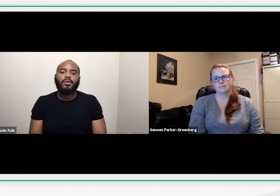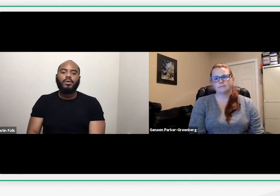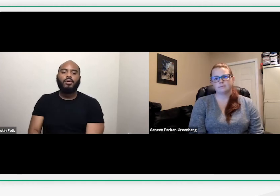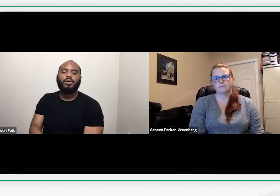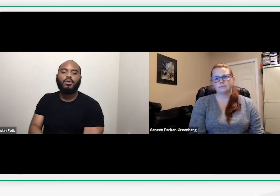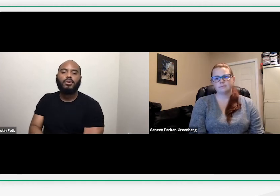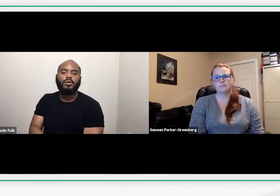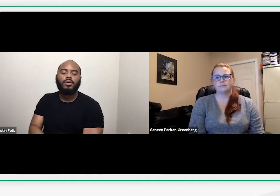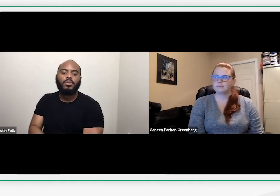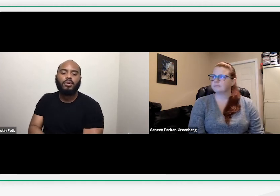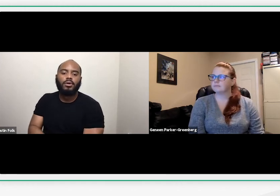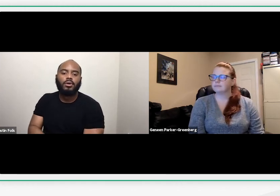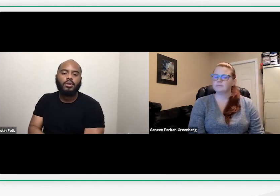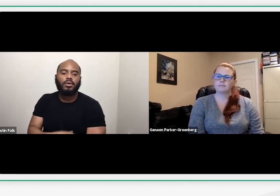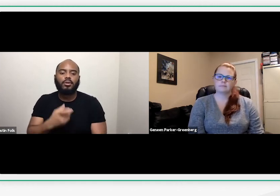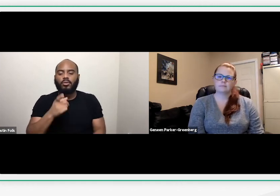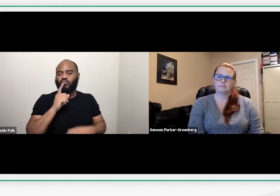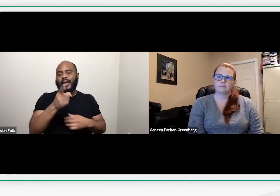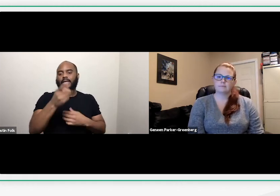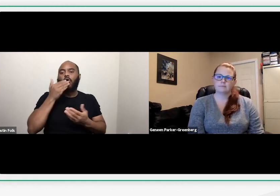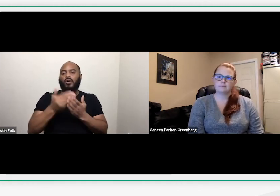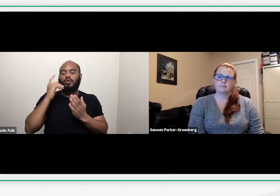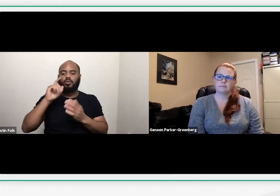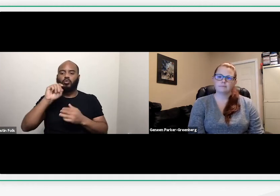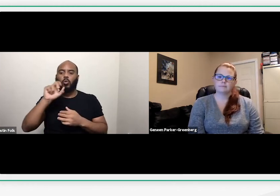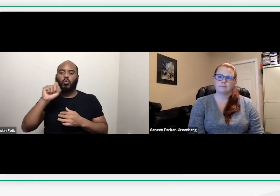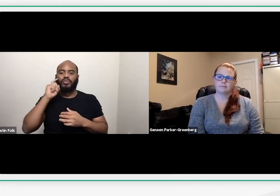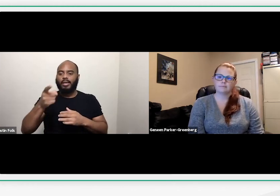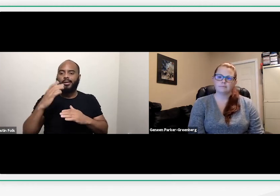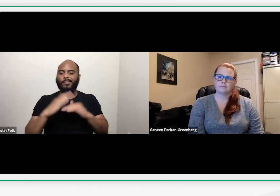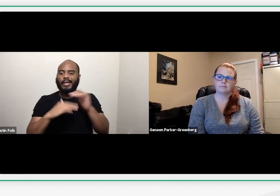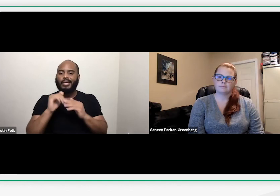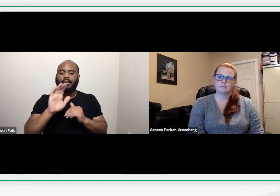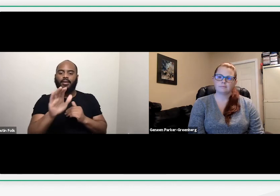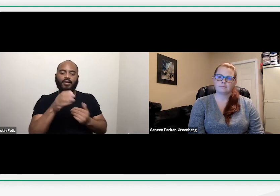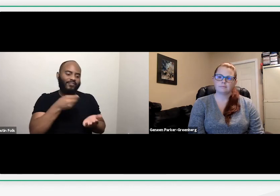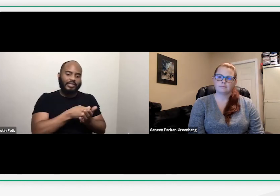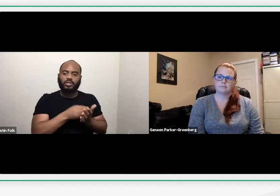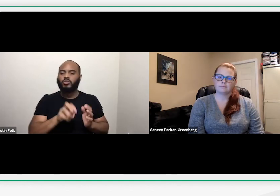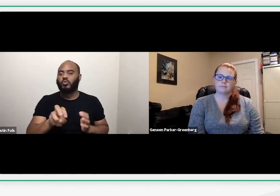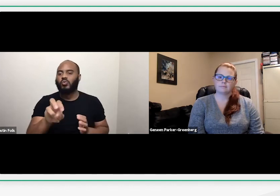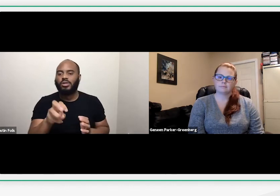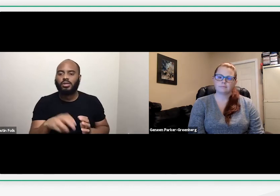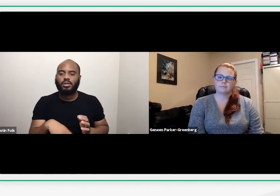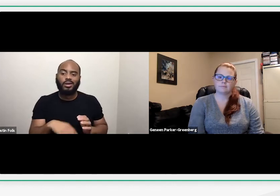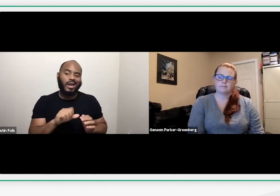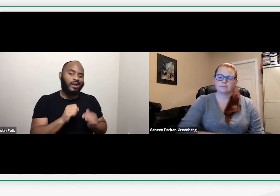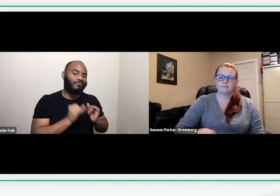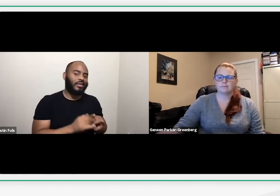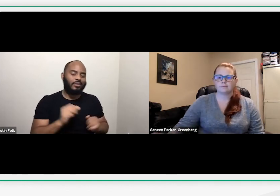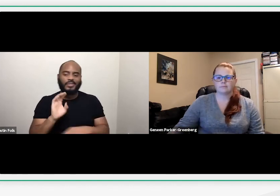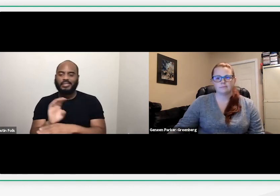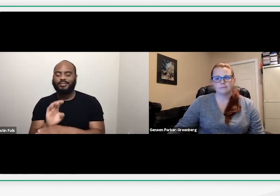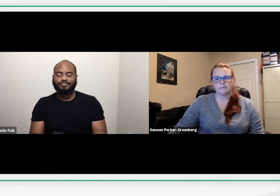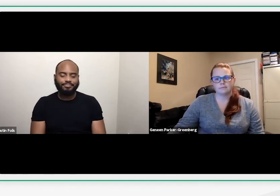beneficial to the group here, to individuals navigating through their financial life. There are tools there to help